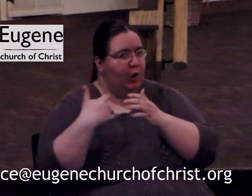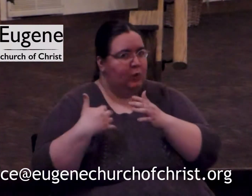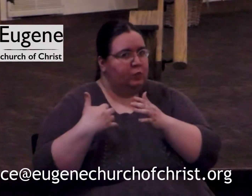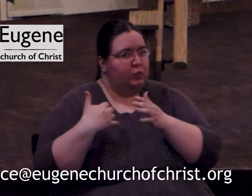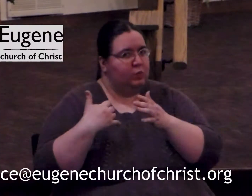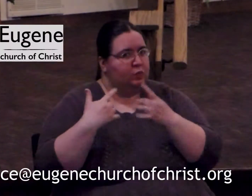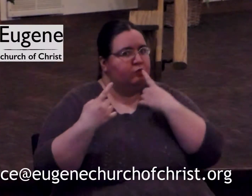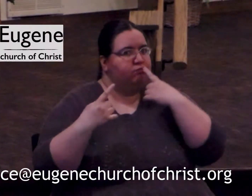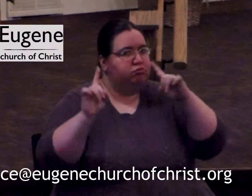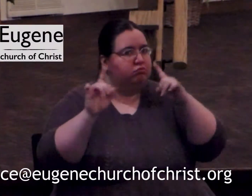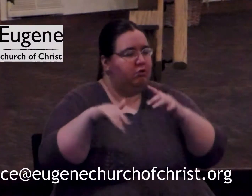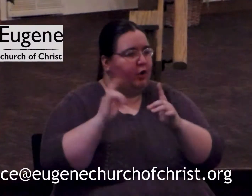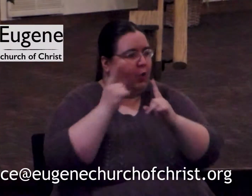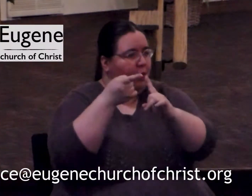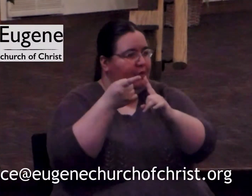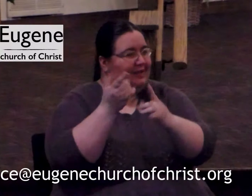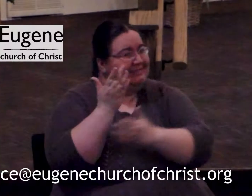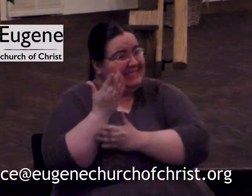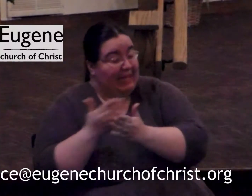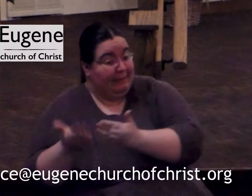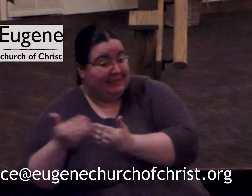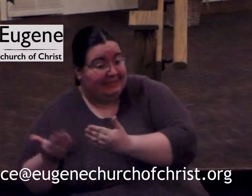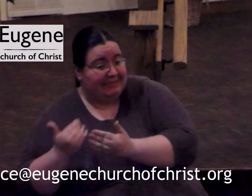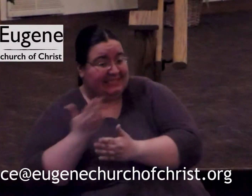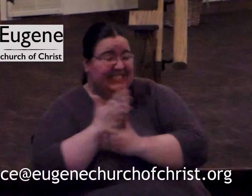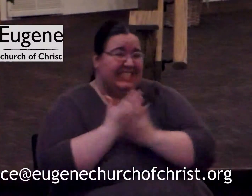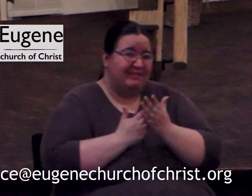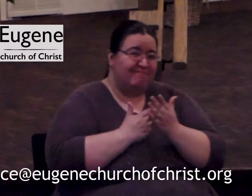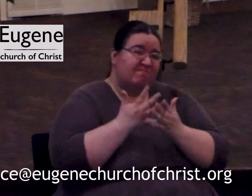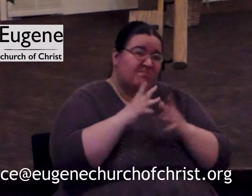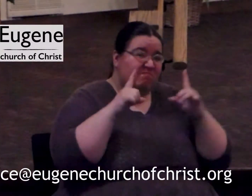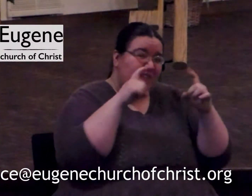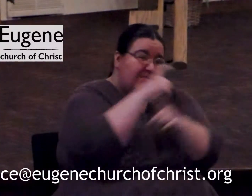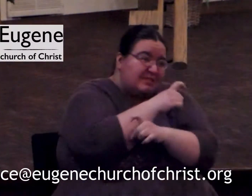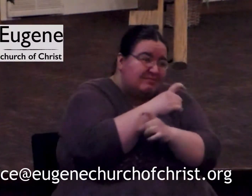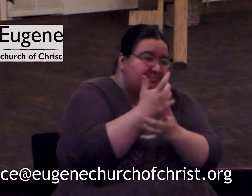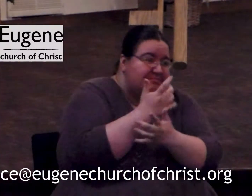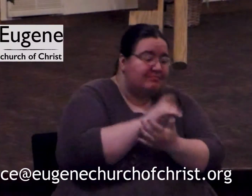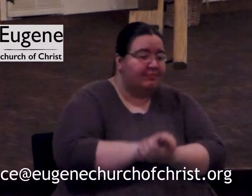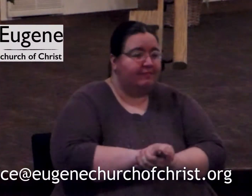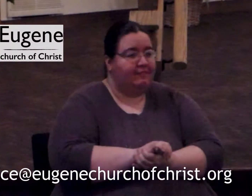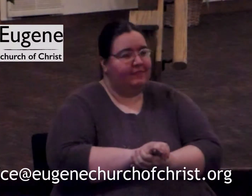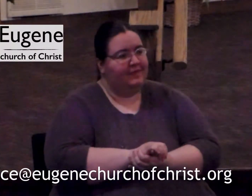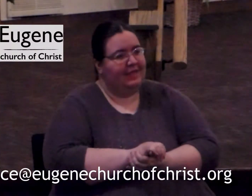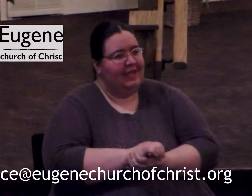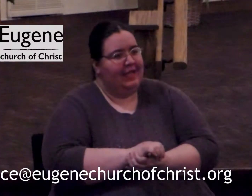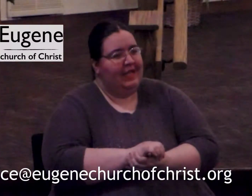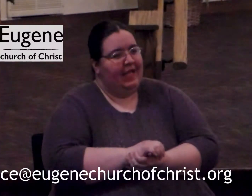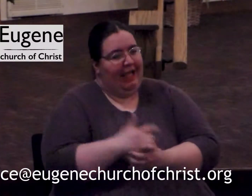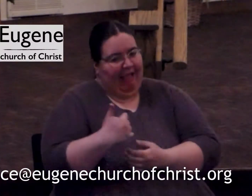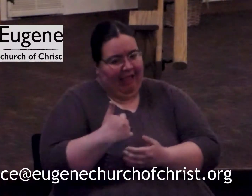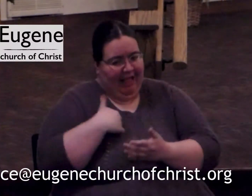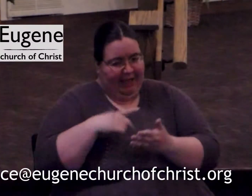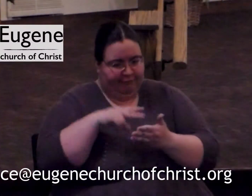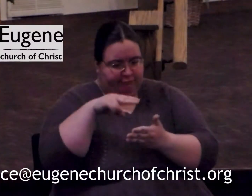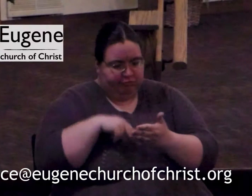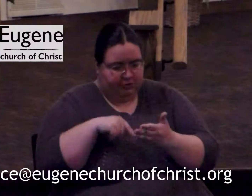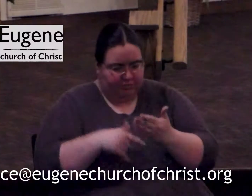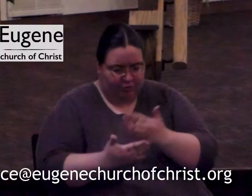more complex for some of us. And I don't know about you, but as I read through this section this morning, there's some stuff that is hard for me to see